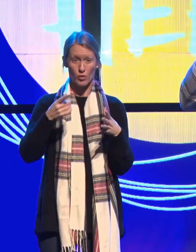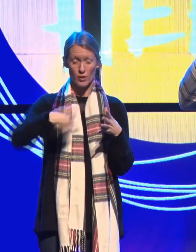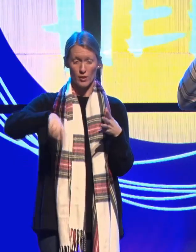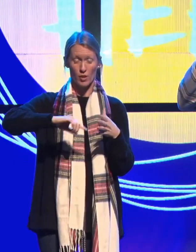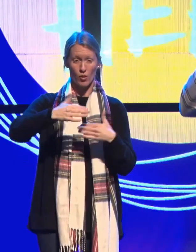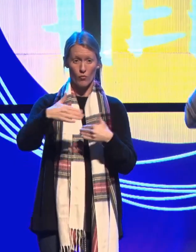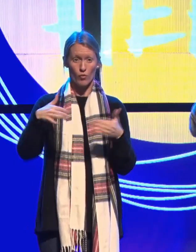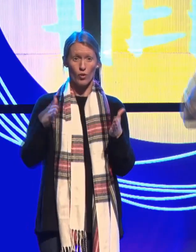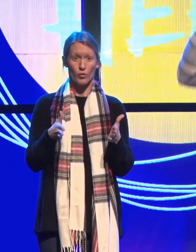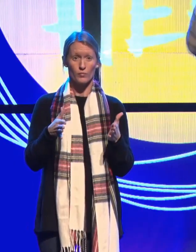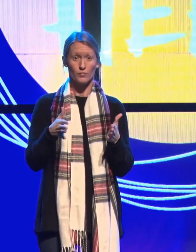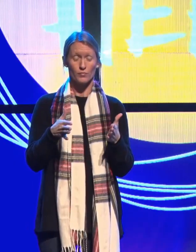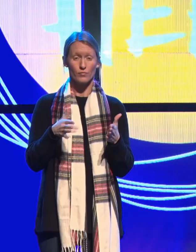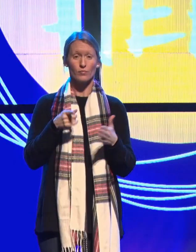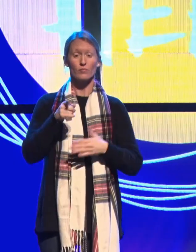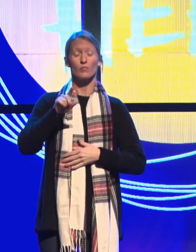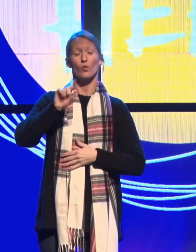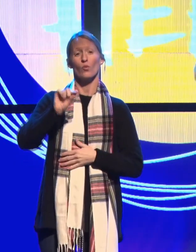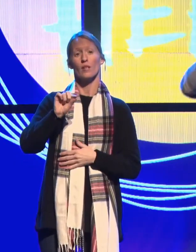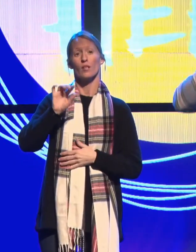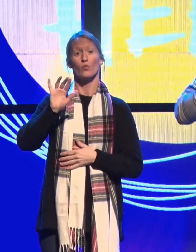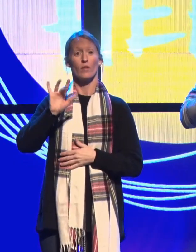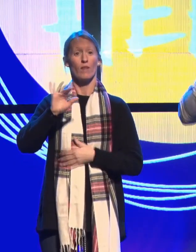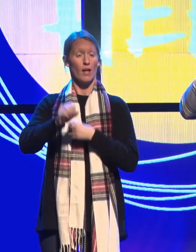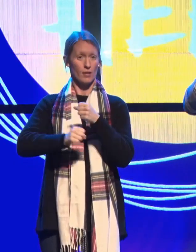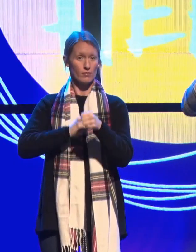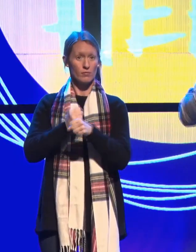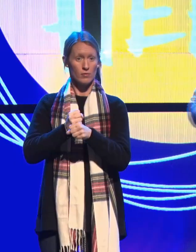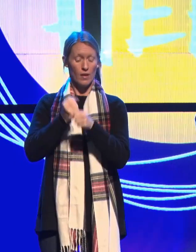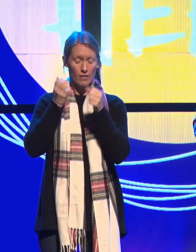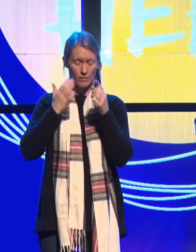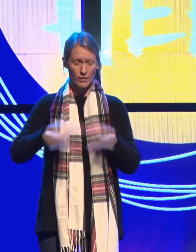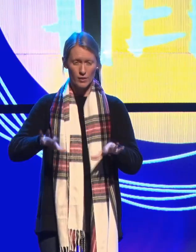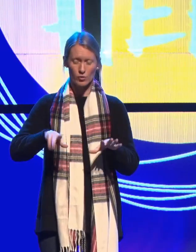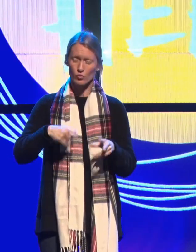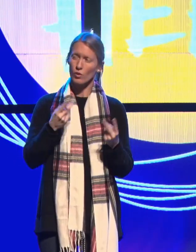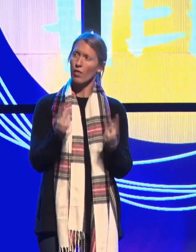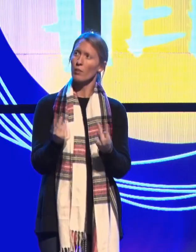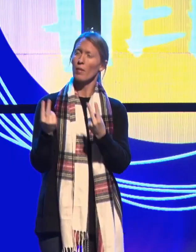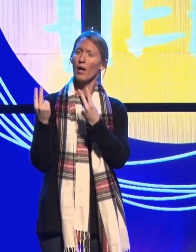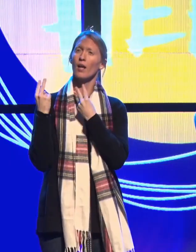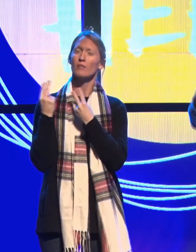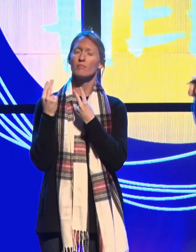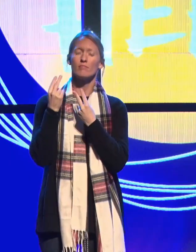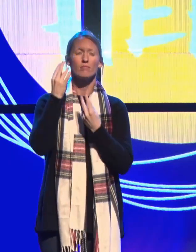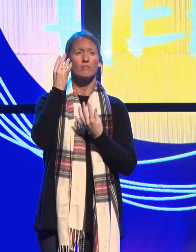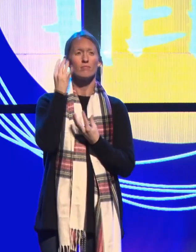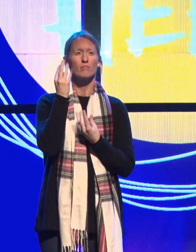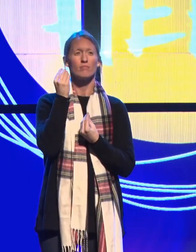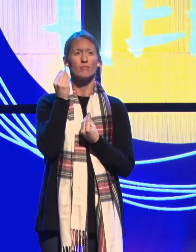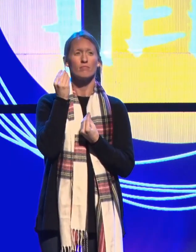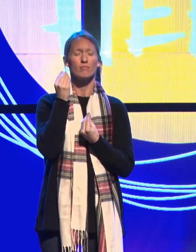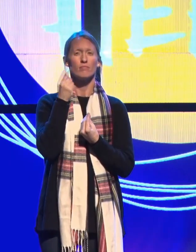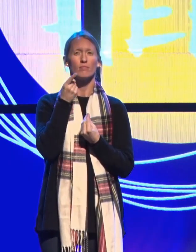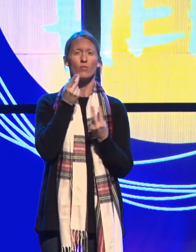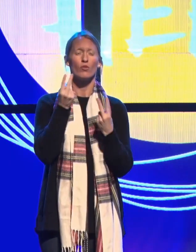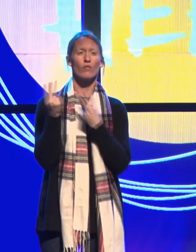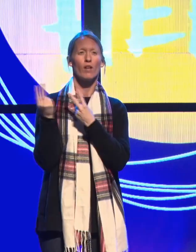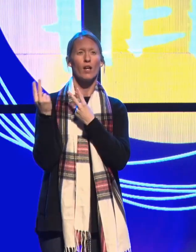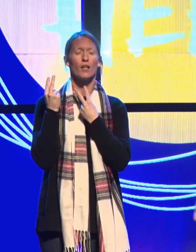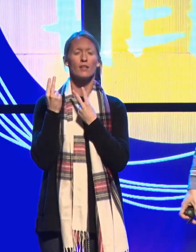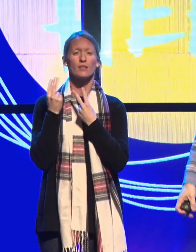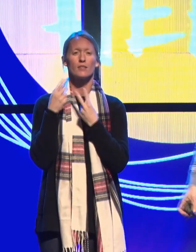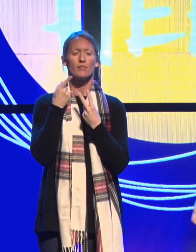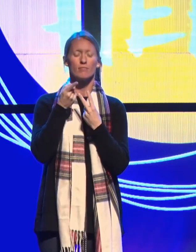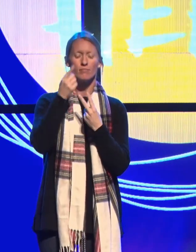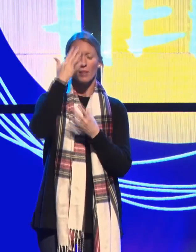to, at the end of 2025, we're going to have to like look back. And we're going to look back and we're going to reflect and we're going to check